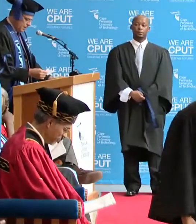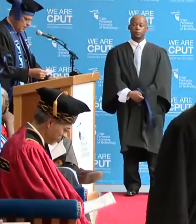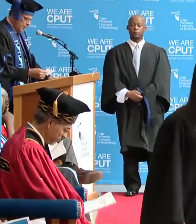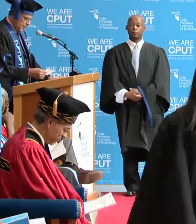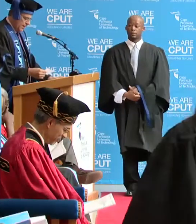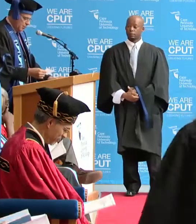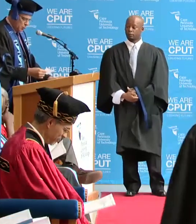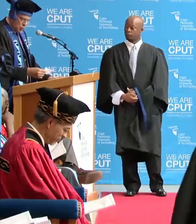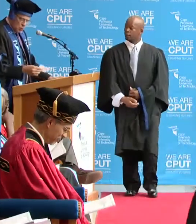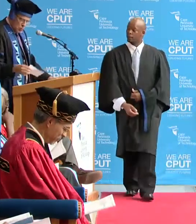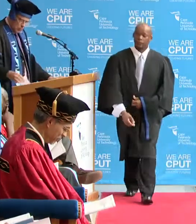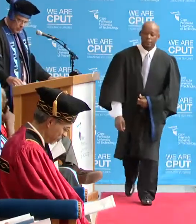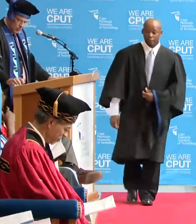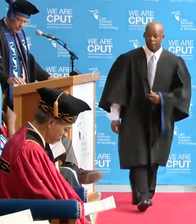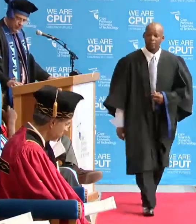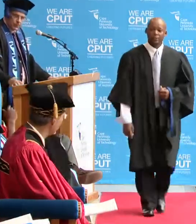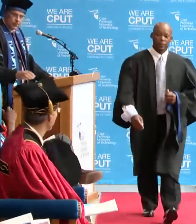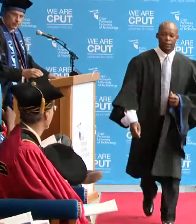Zwelenzima Glebusuku.